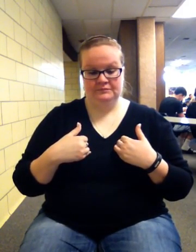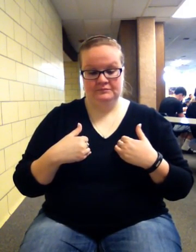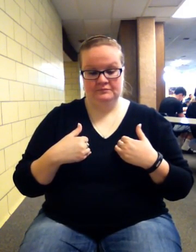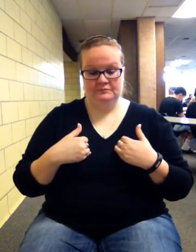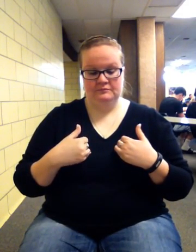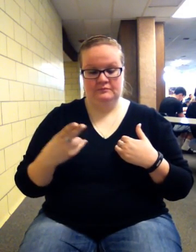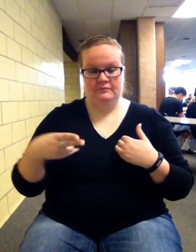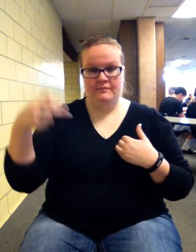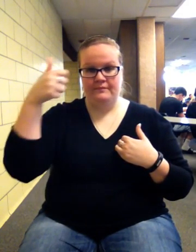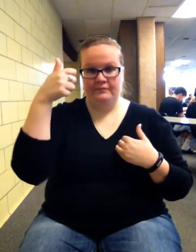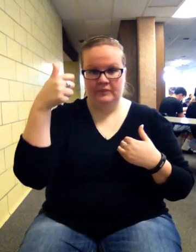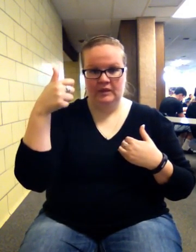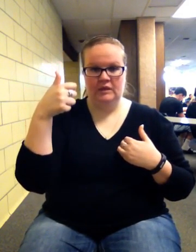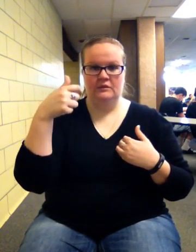the highest internal rate of return.